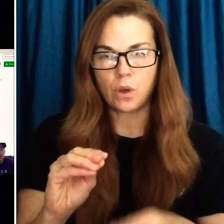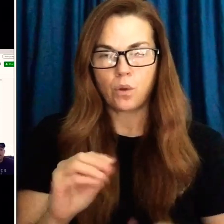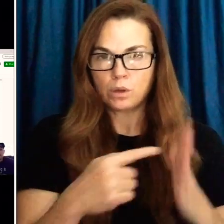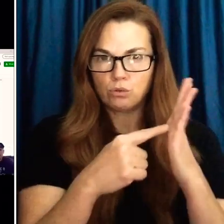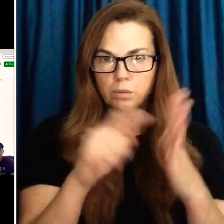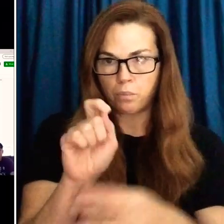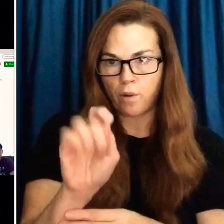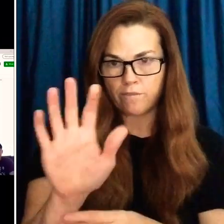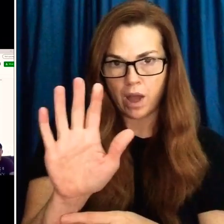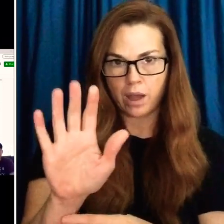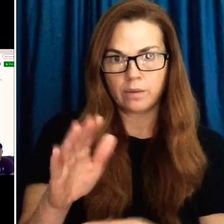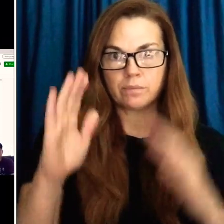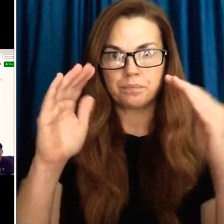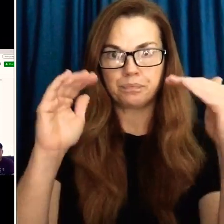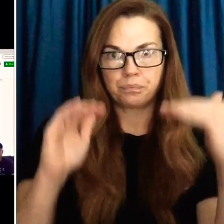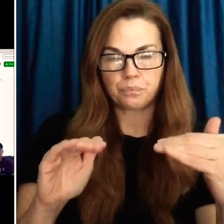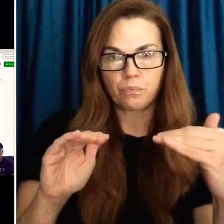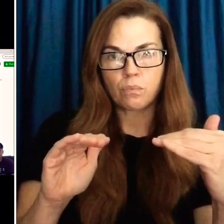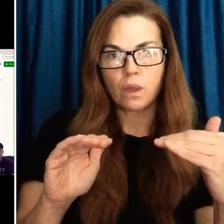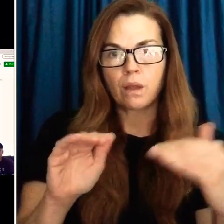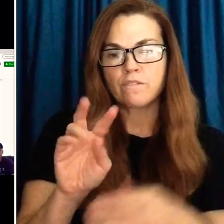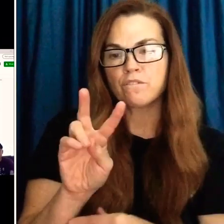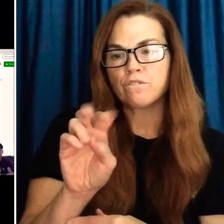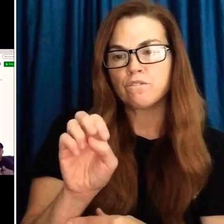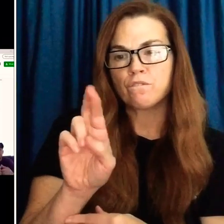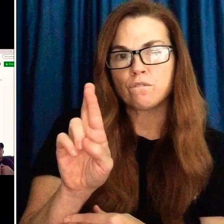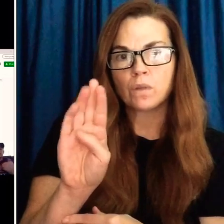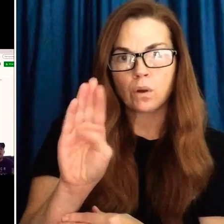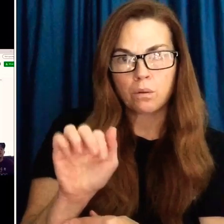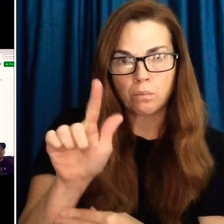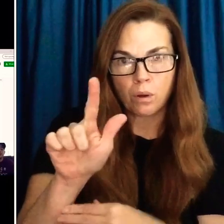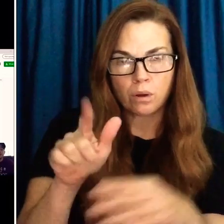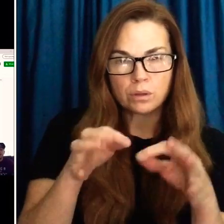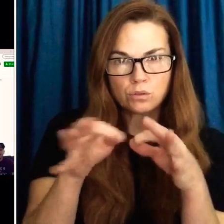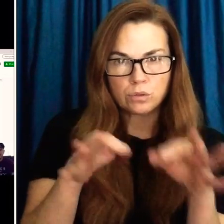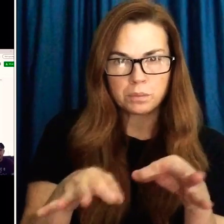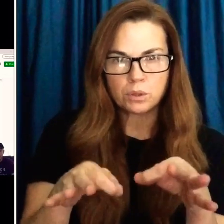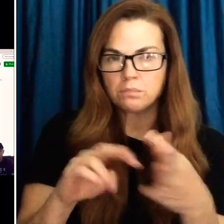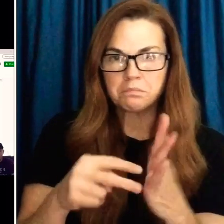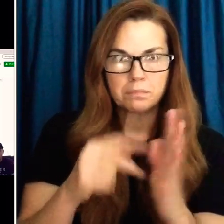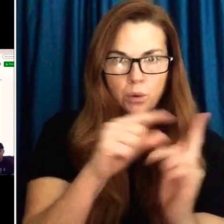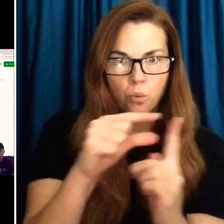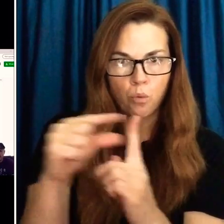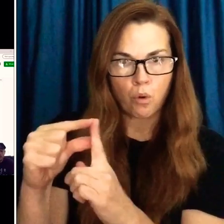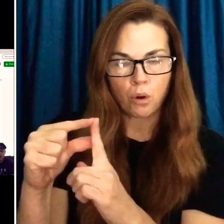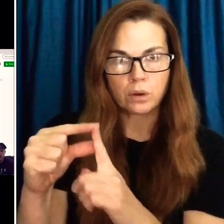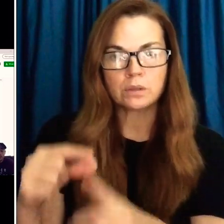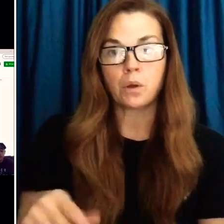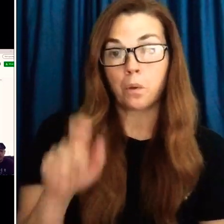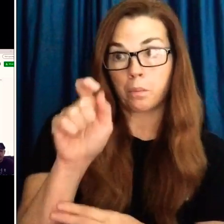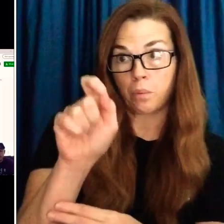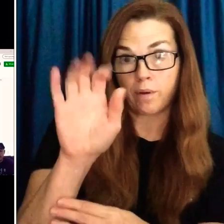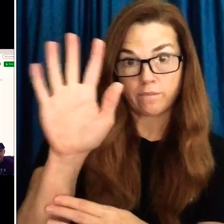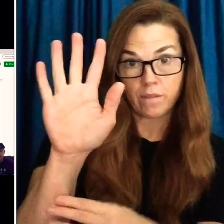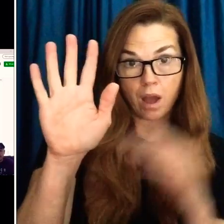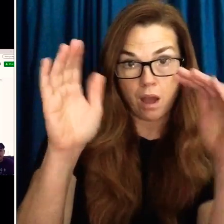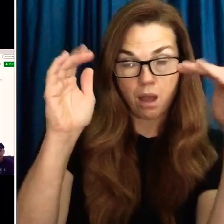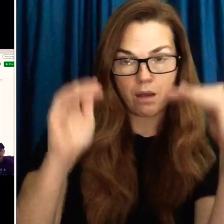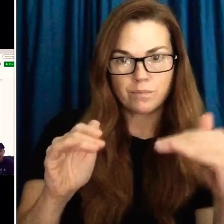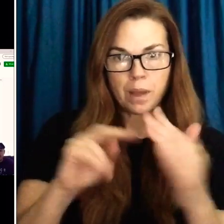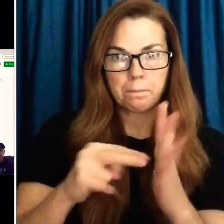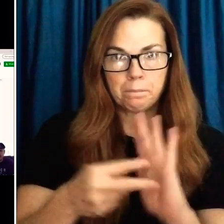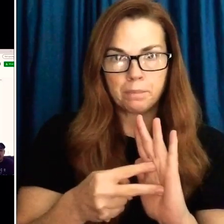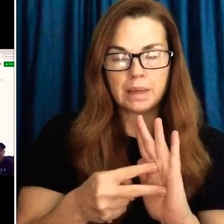on the box, and 0.5 is really said 5/10 using proper math language. So I'm going to type